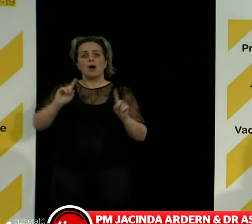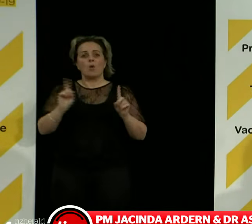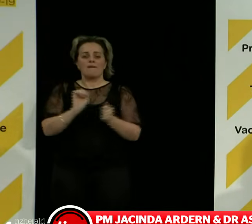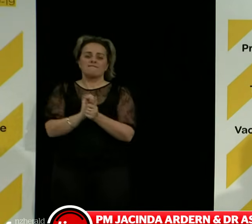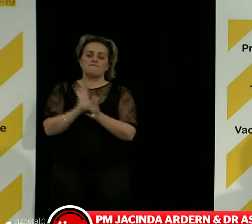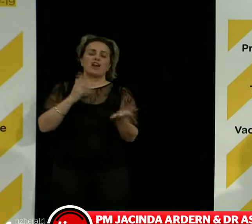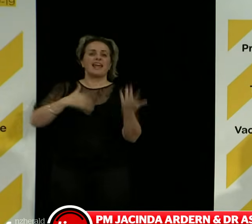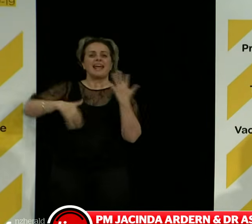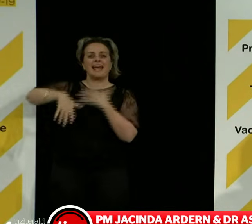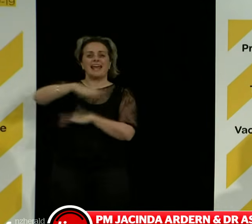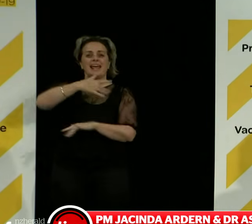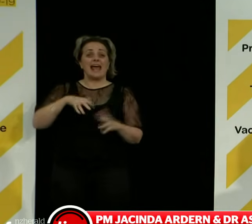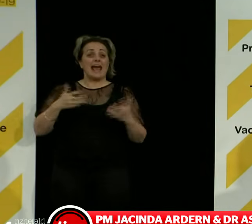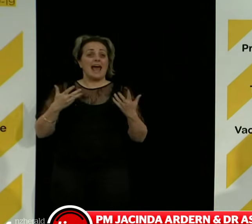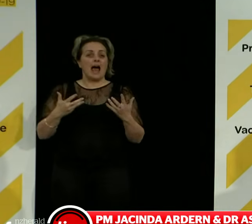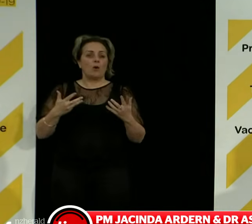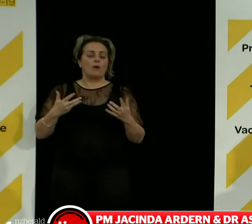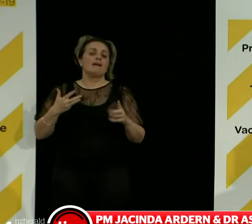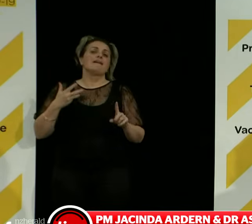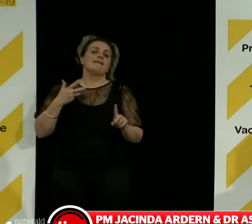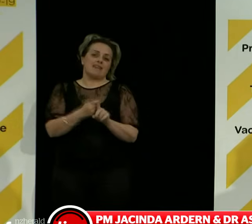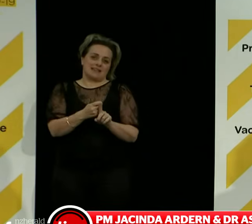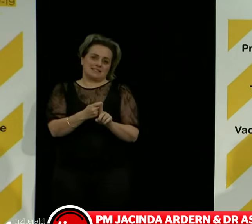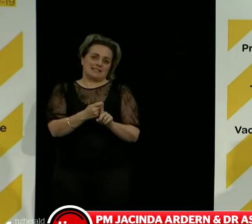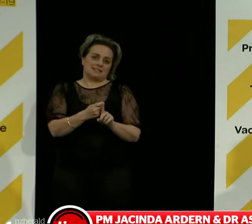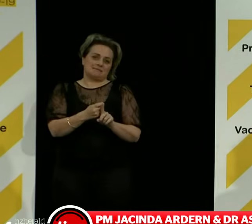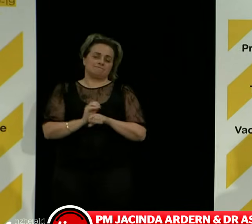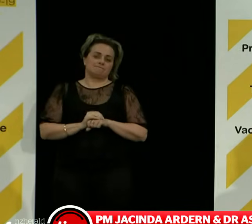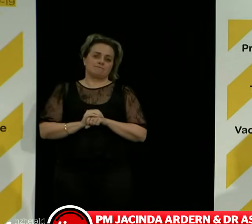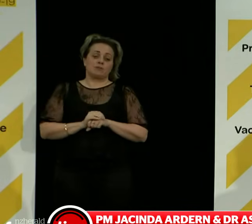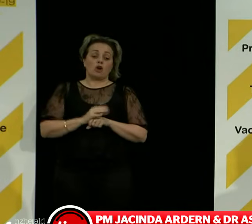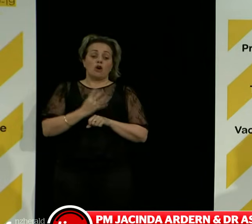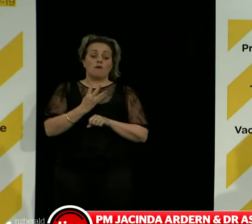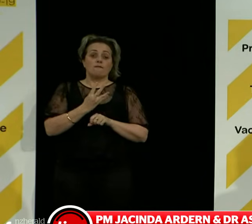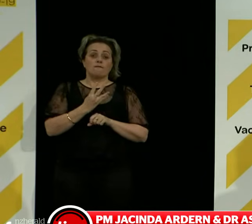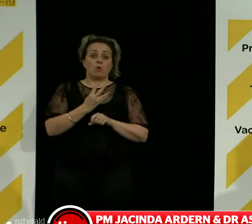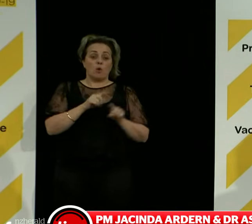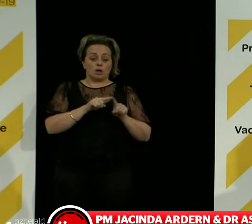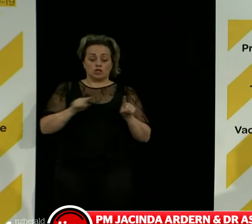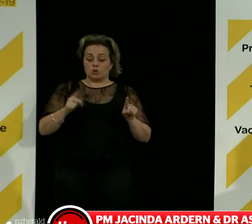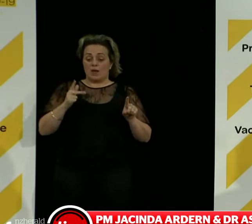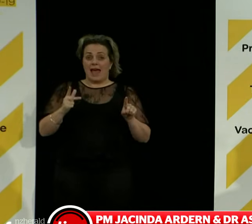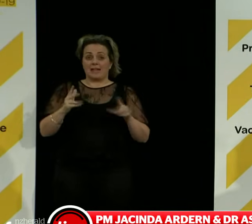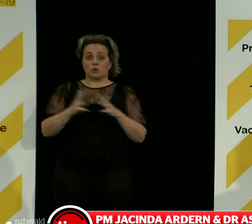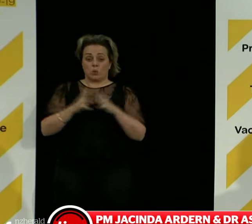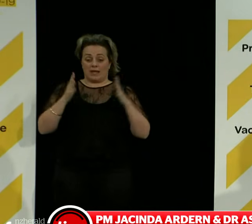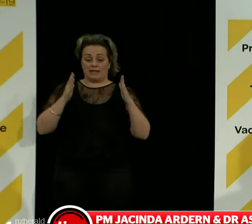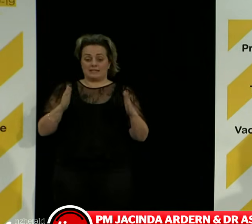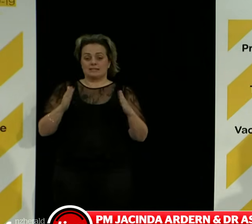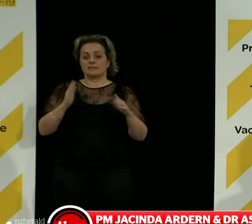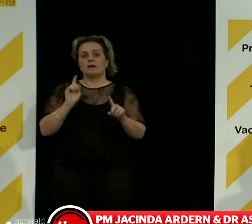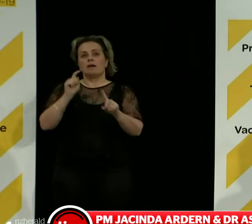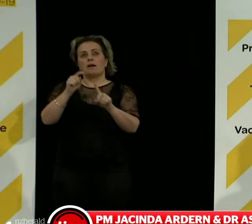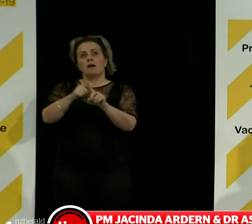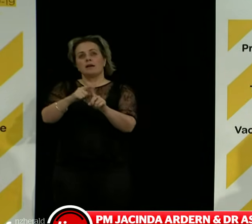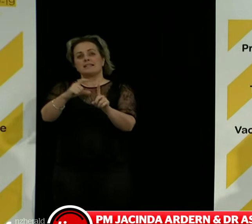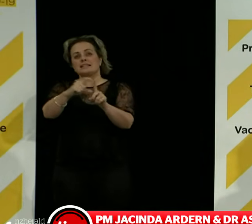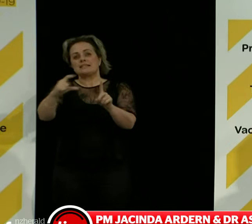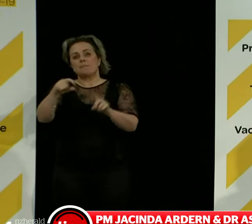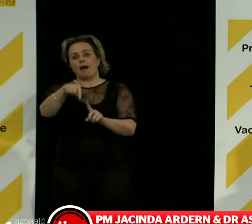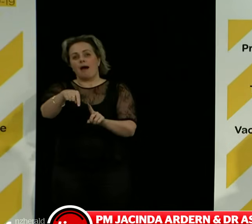and our ticket to that is vaccination. So the next 4 to 8 weeks into early December is critical to get our vaccination rates